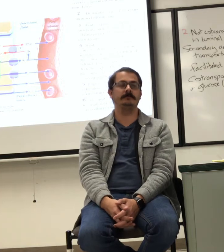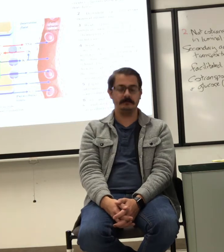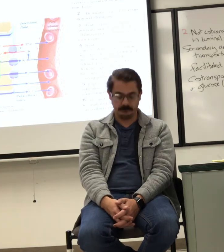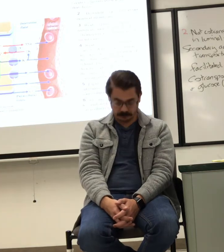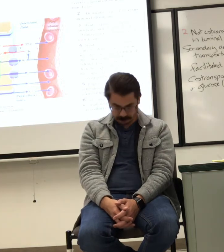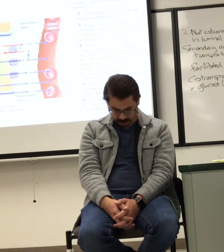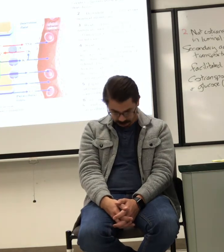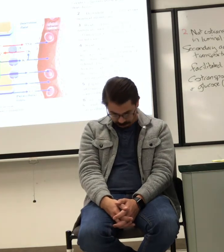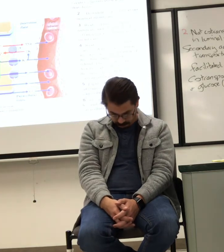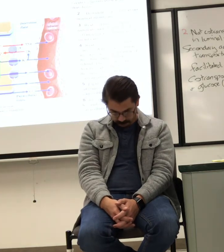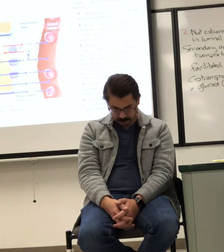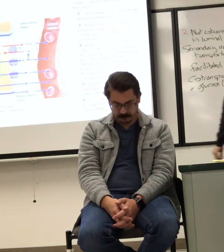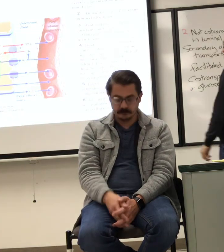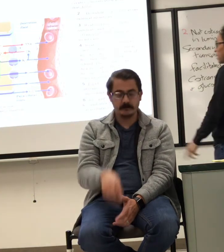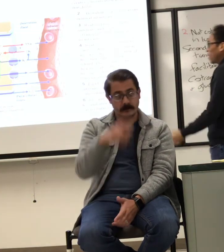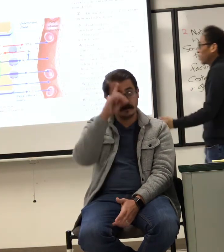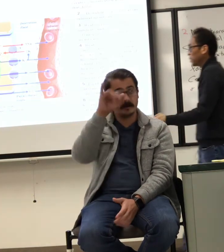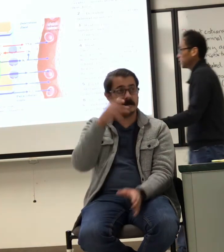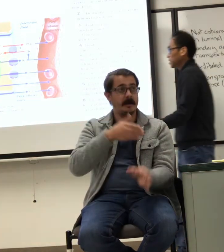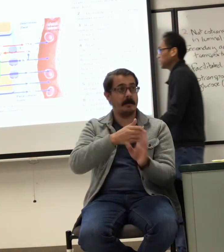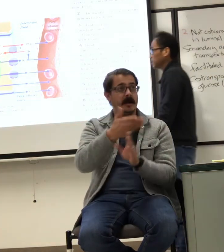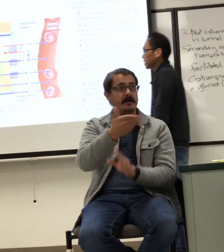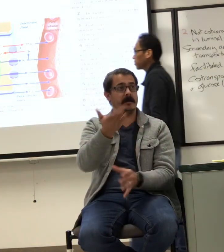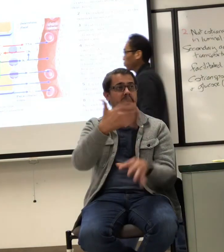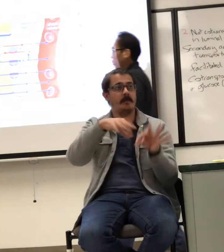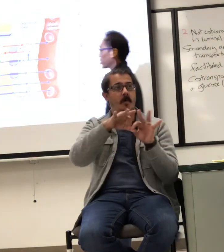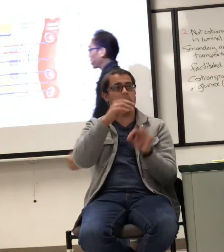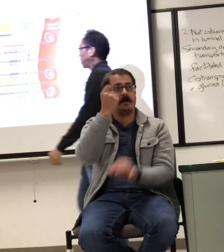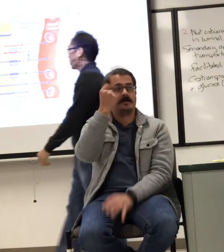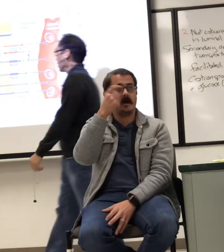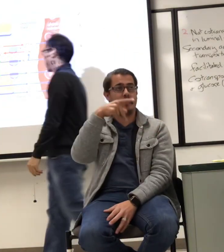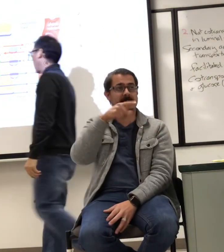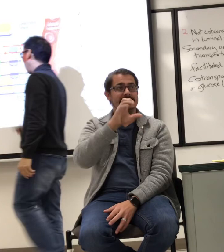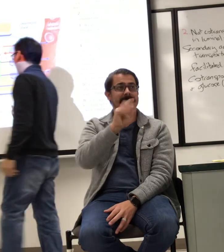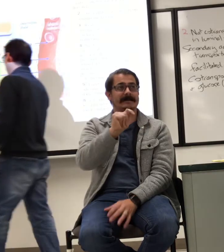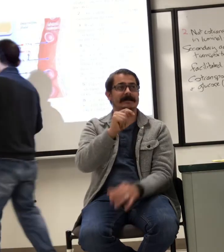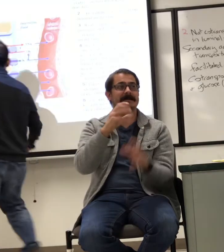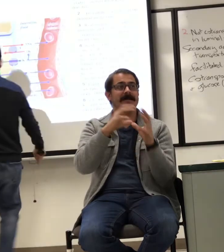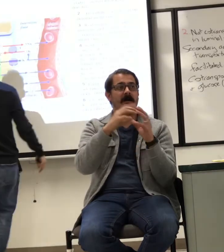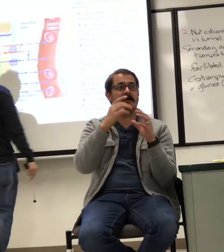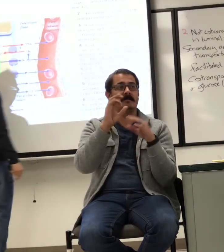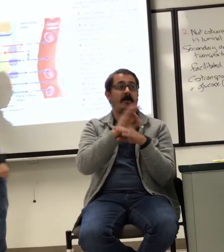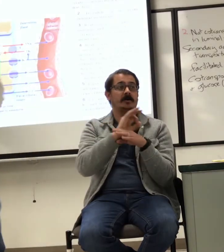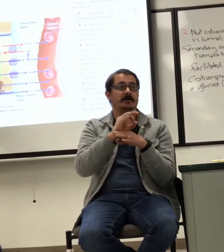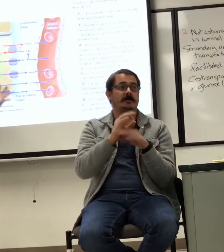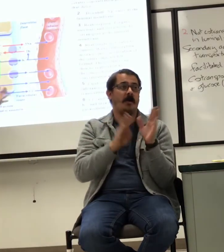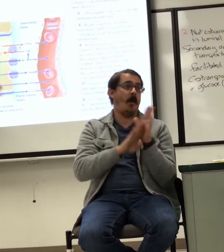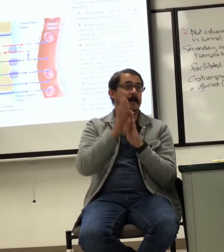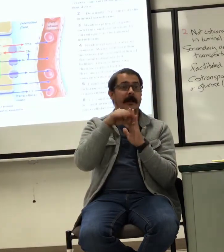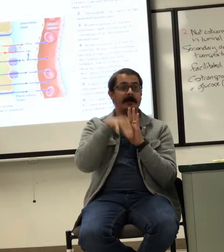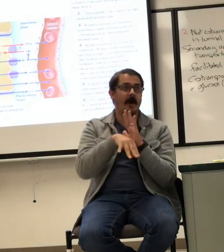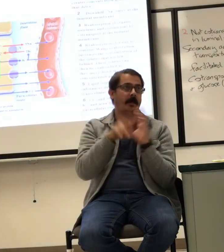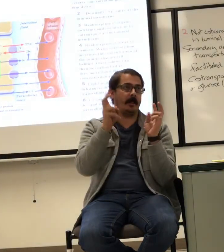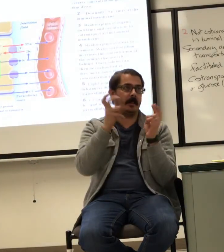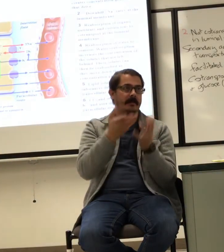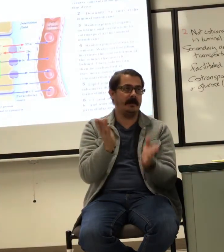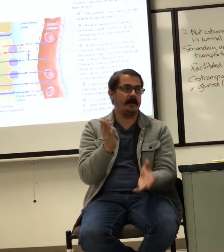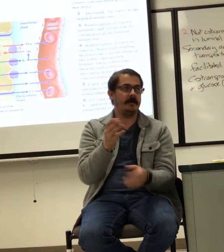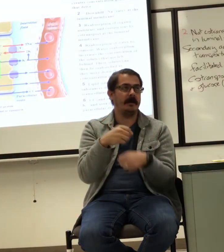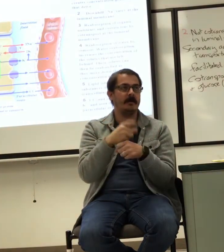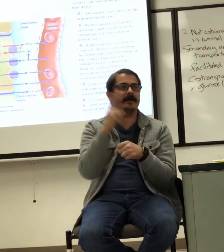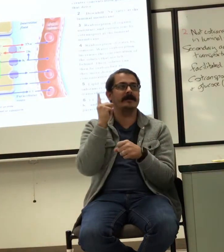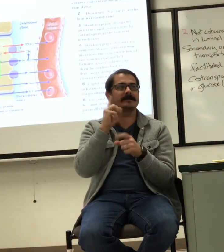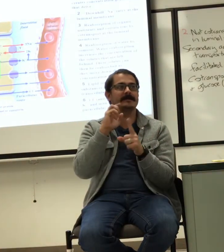And I think that's the main thing to understand about how PCT cells work. The whole uphill, downhill thing, by creating